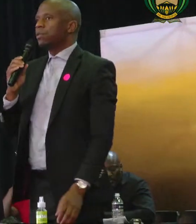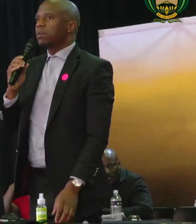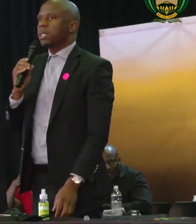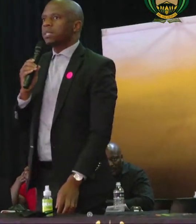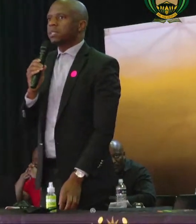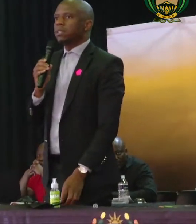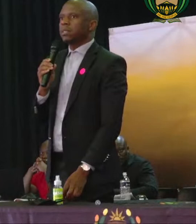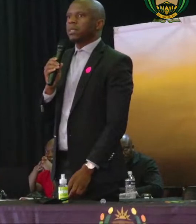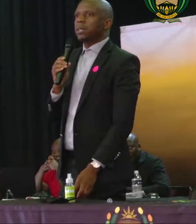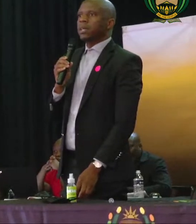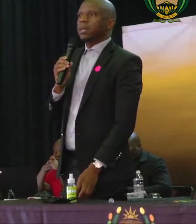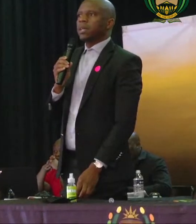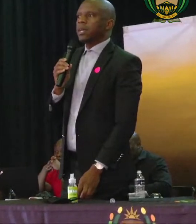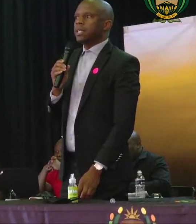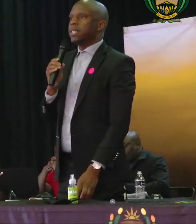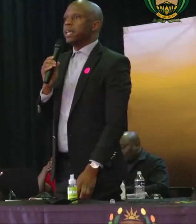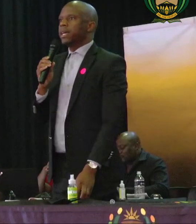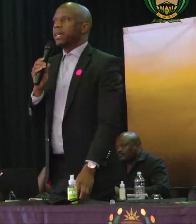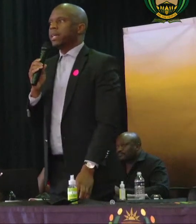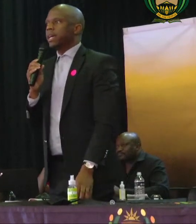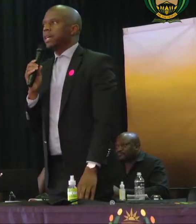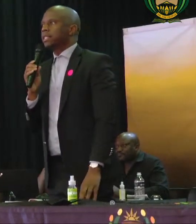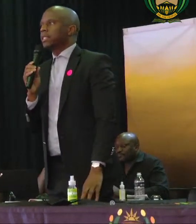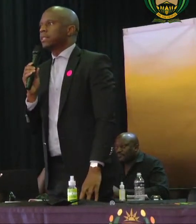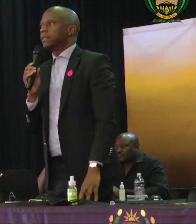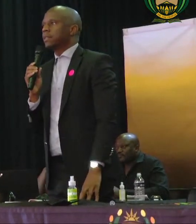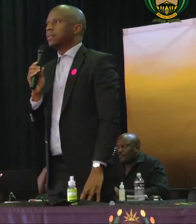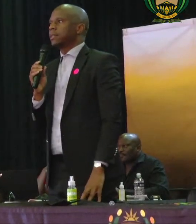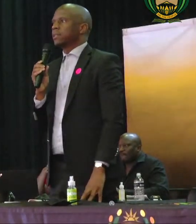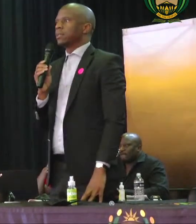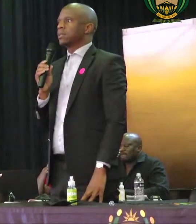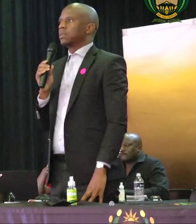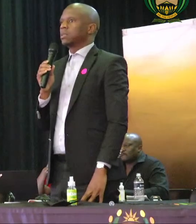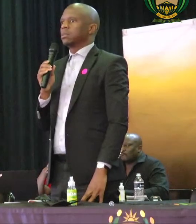Thank you very much. Is there any other hand?